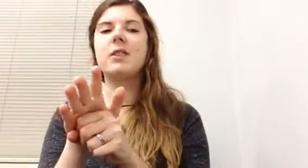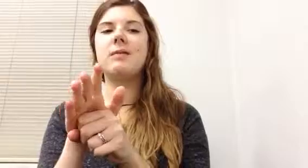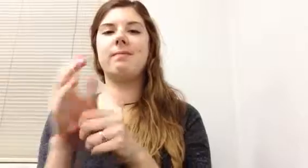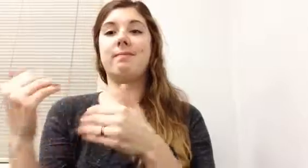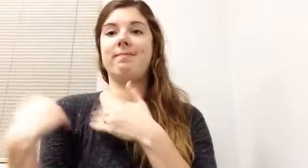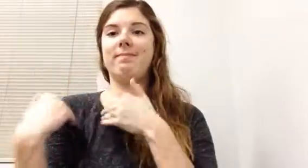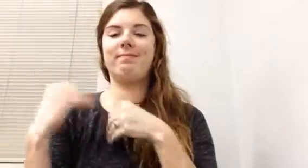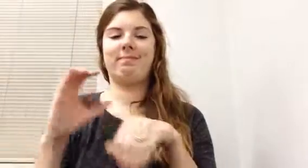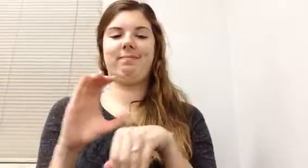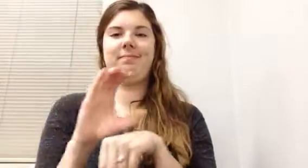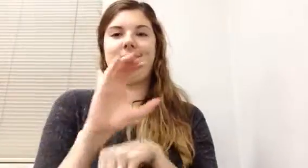HMO,